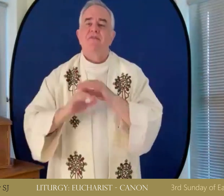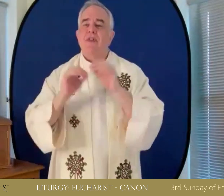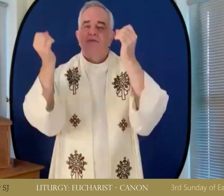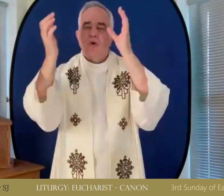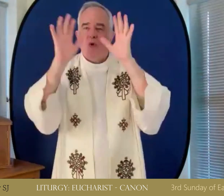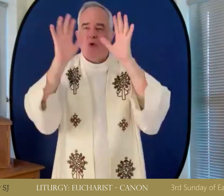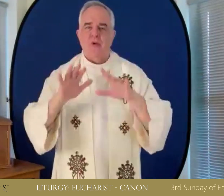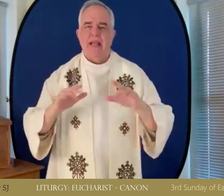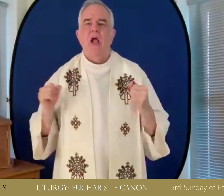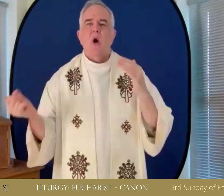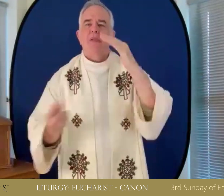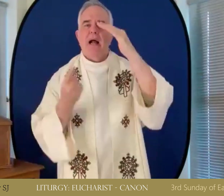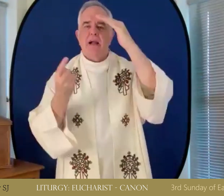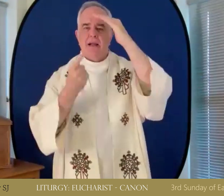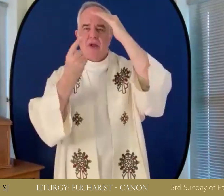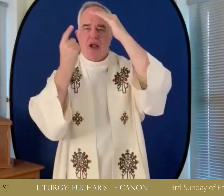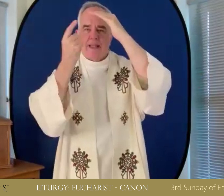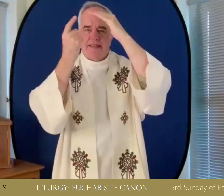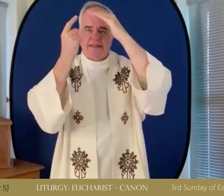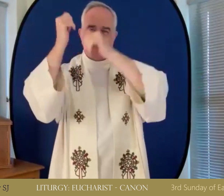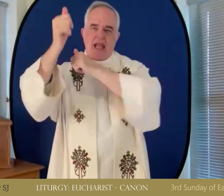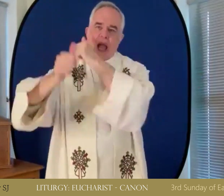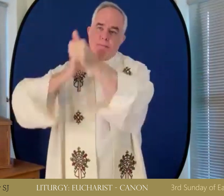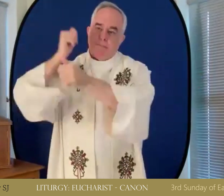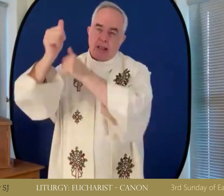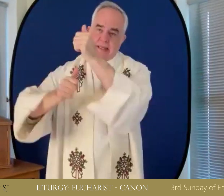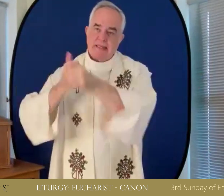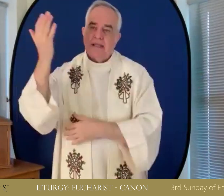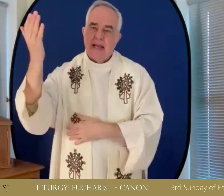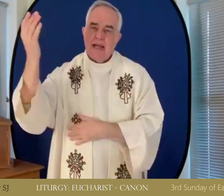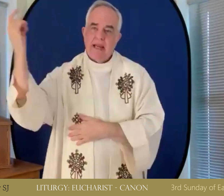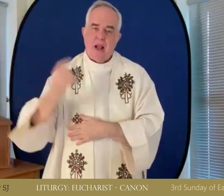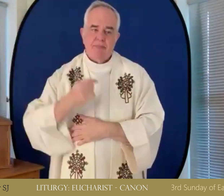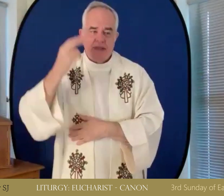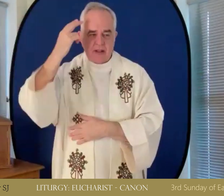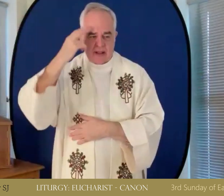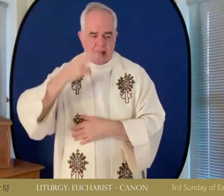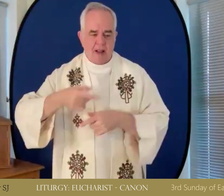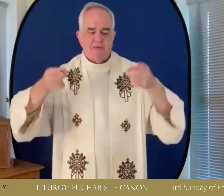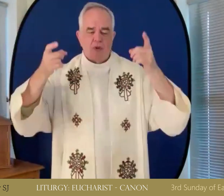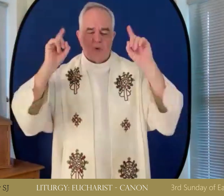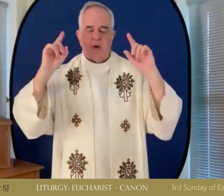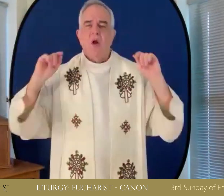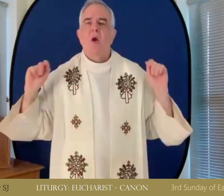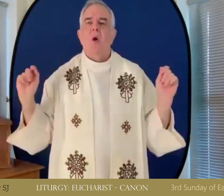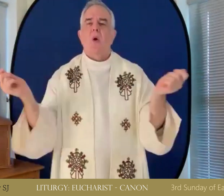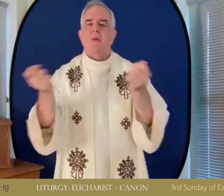full of your glory, hold on in the hands. Blessed is he who comes in the name of the Lord,